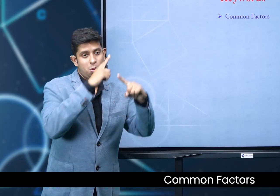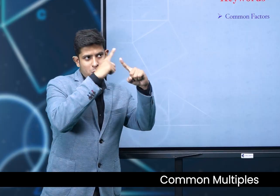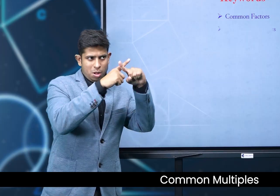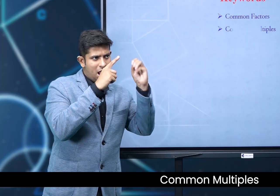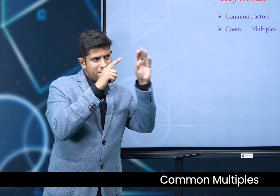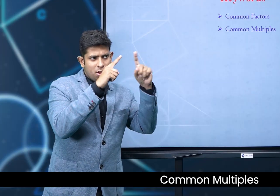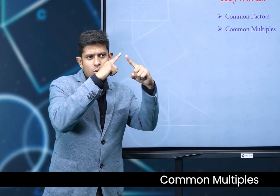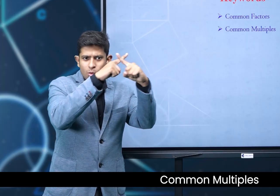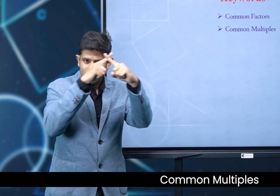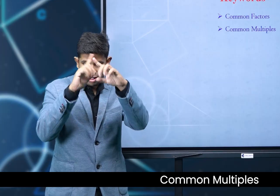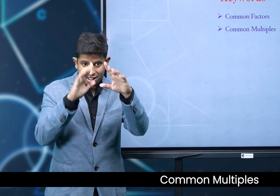common multiples,